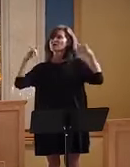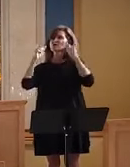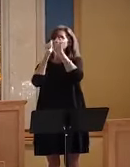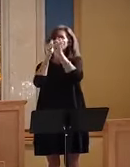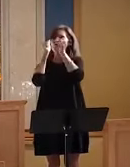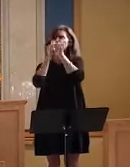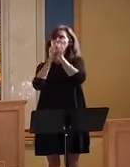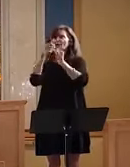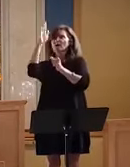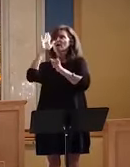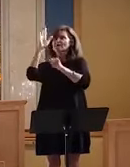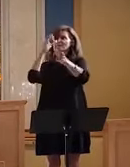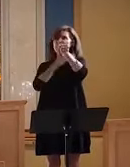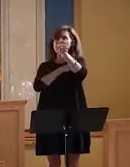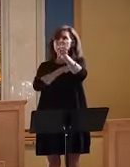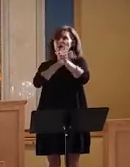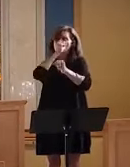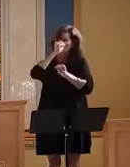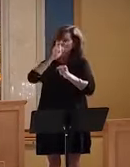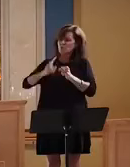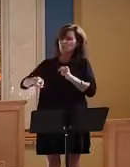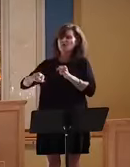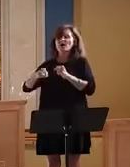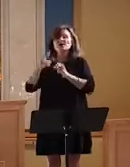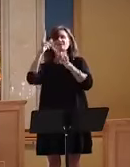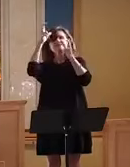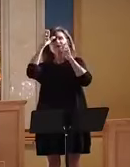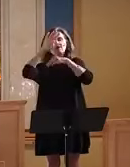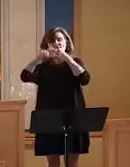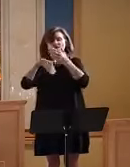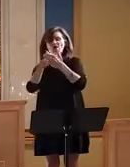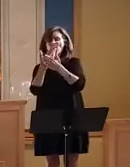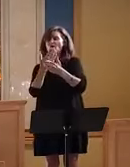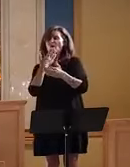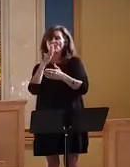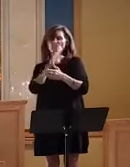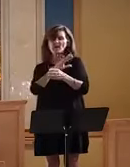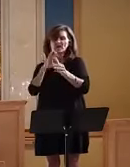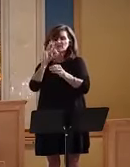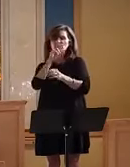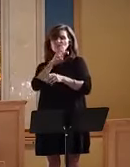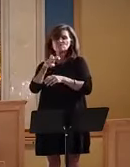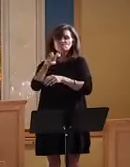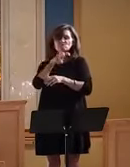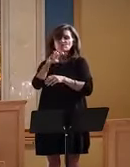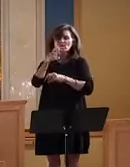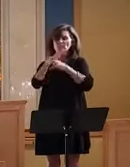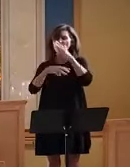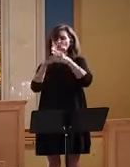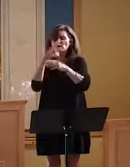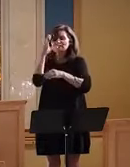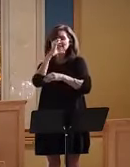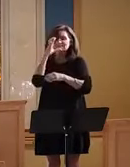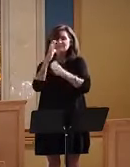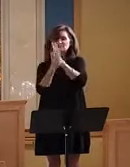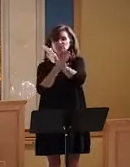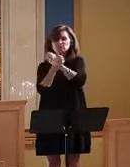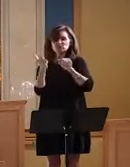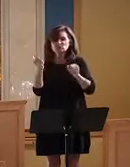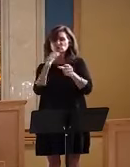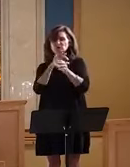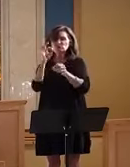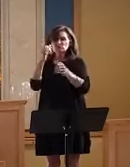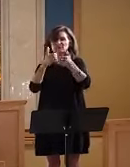of God, trust in the help of Satan and all the evil spirits who prowl about the world seeking to